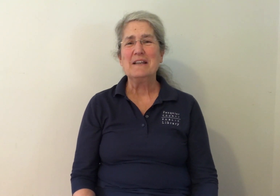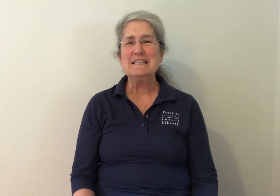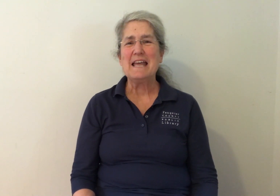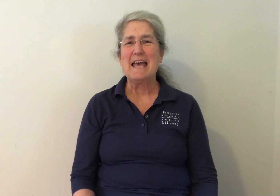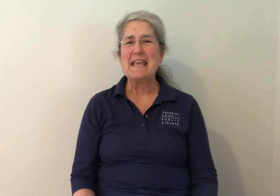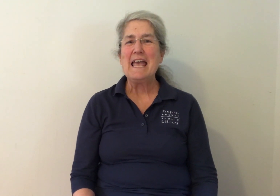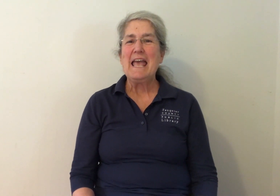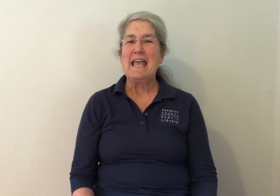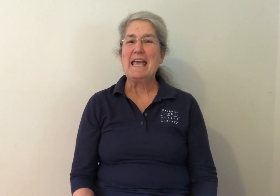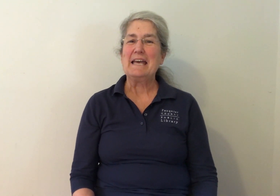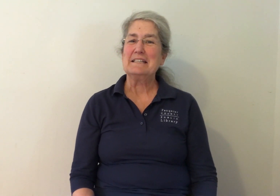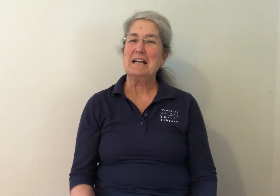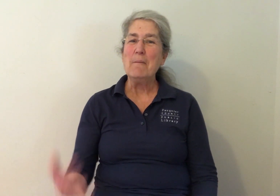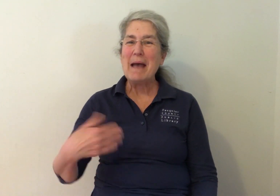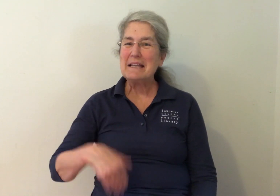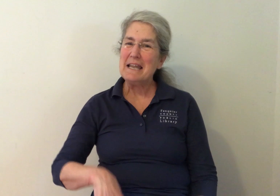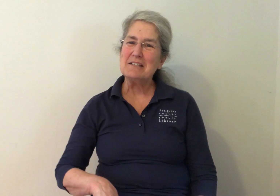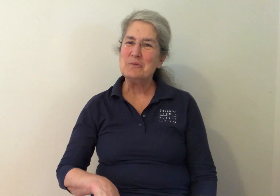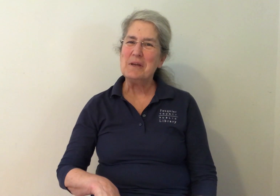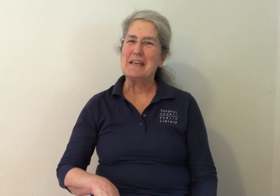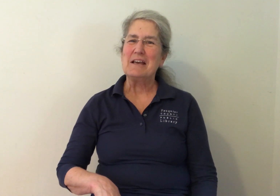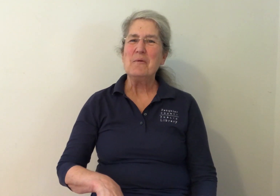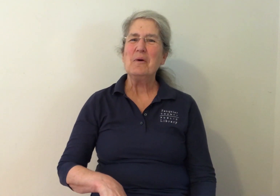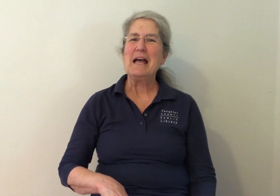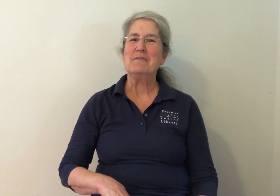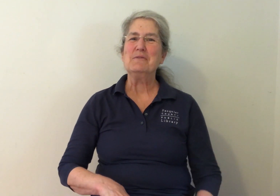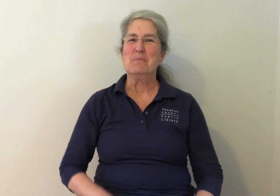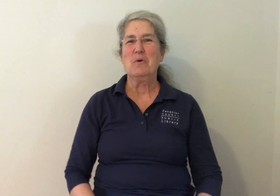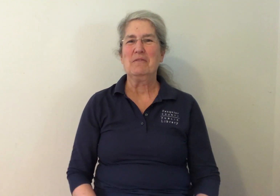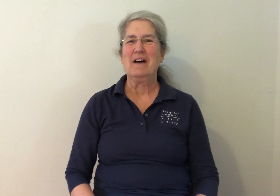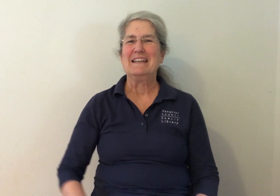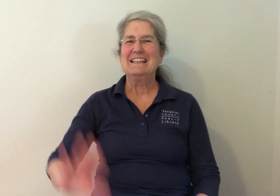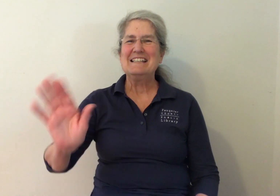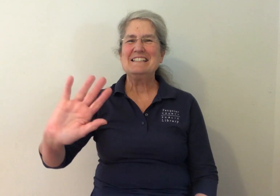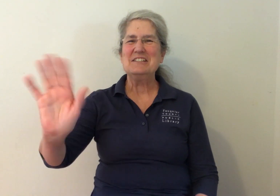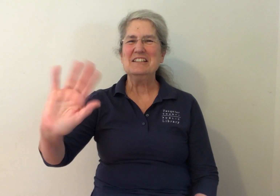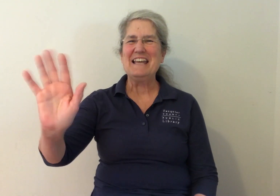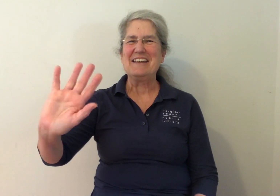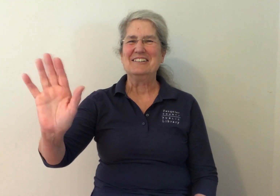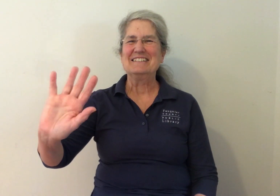today, and come back next week. We'll have even more fun. See you later.